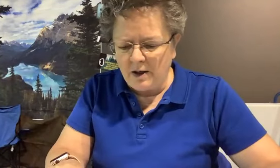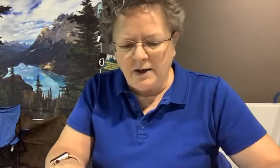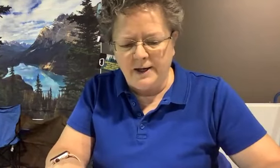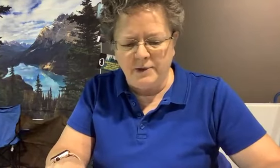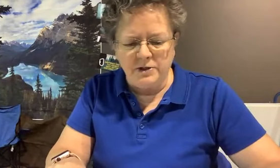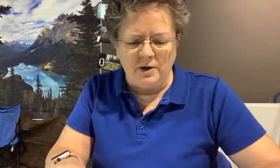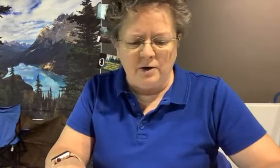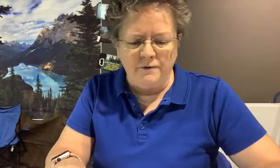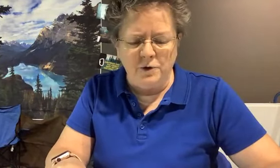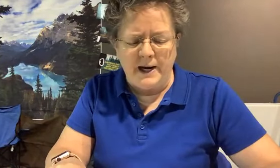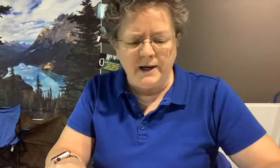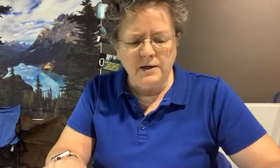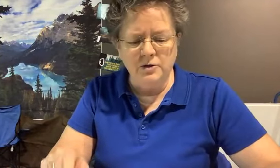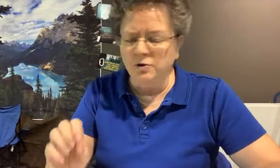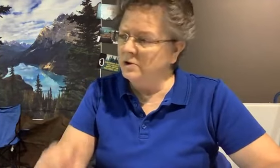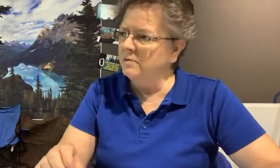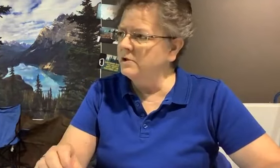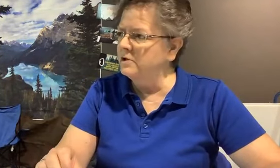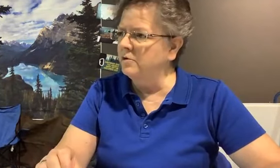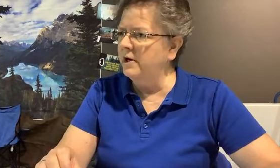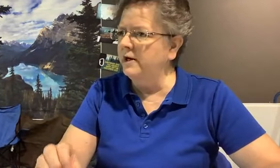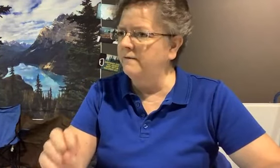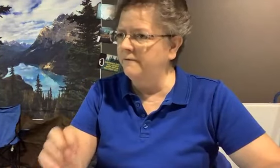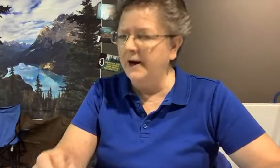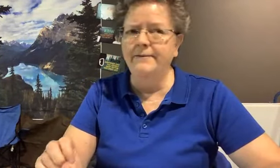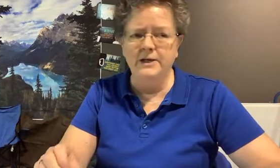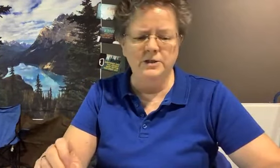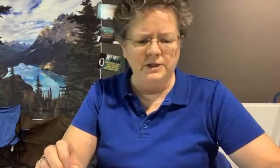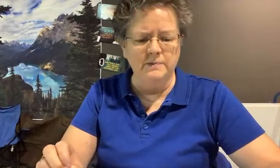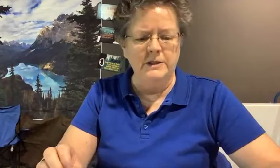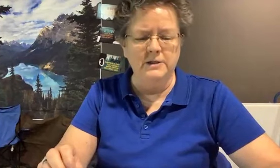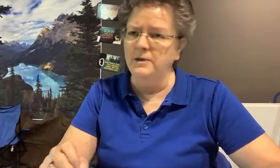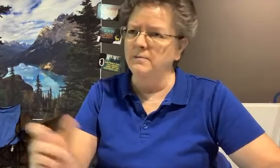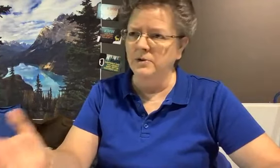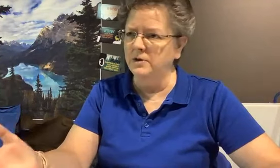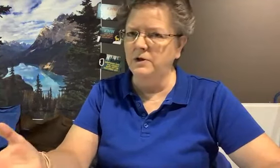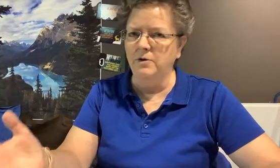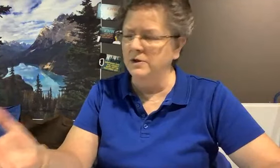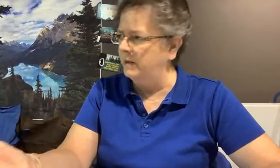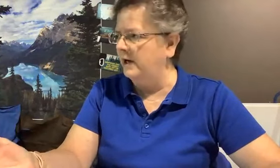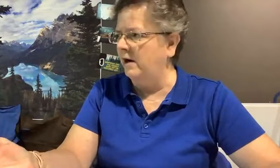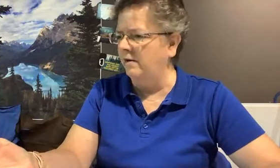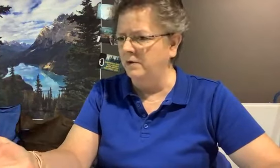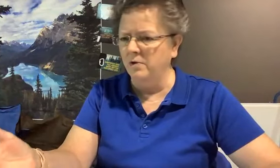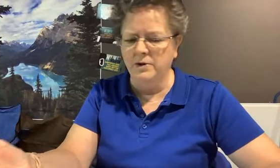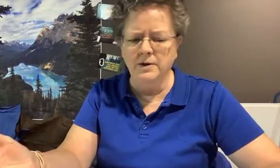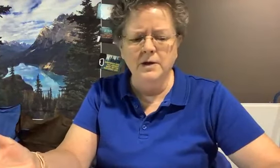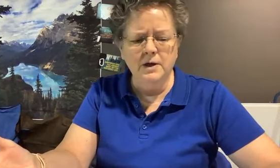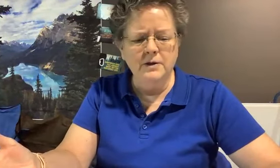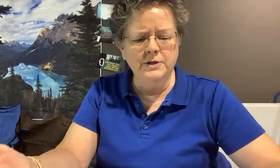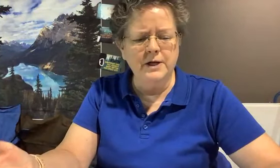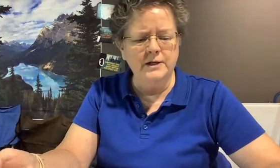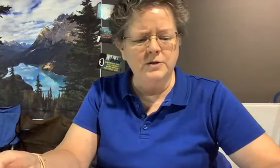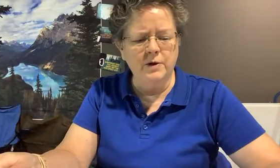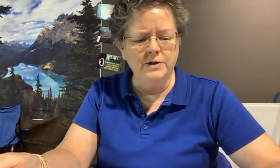So I'm going to start a little further back. Jerusalem was destroyed in 586 BC. Most of you know this, but not all of you were in the studies with us